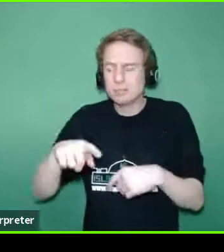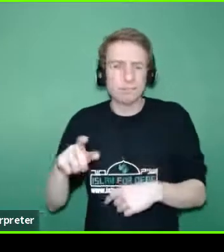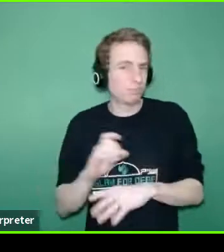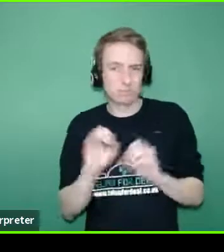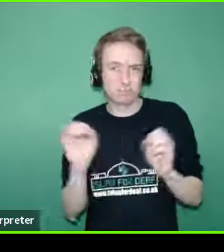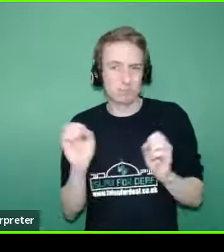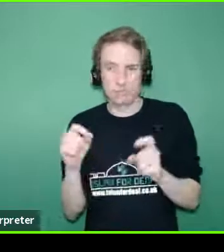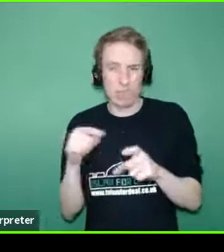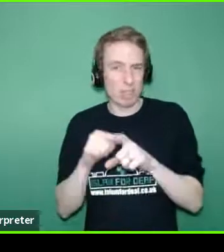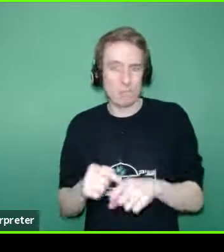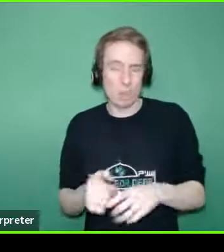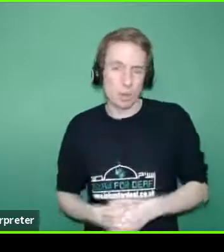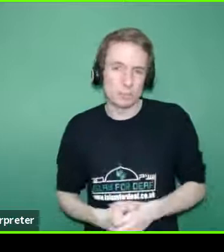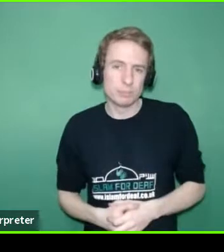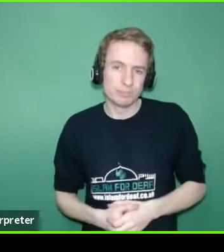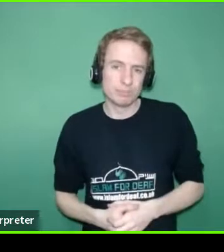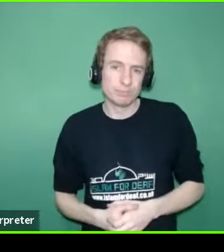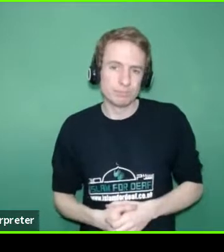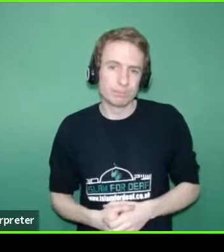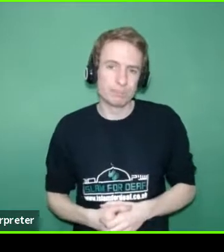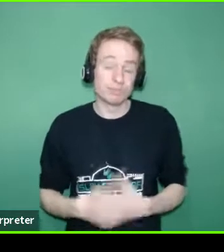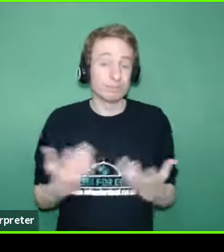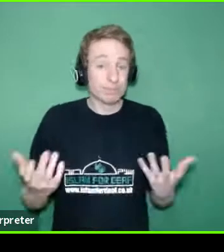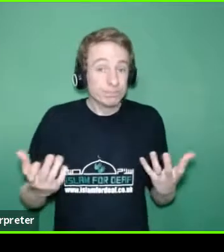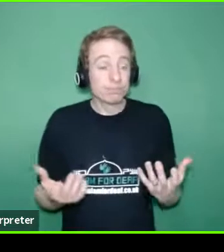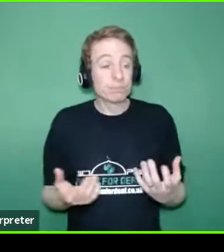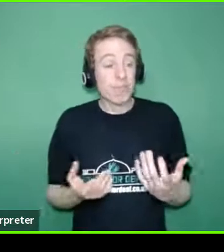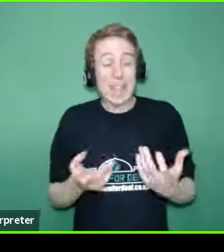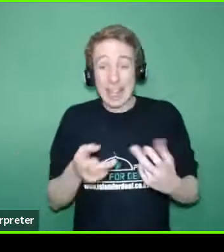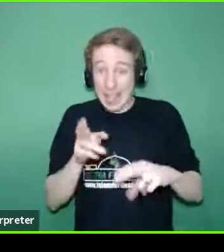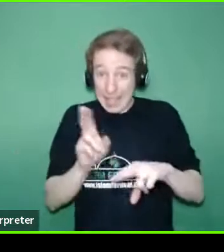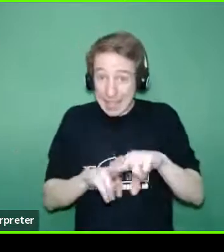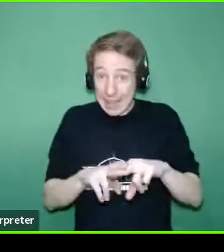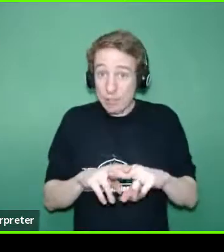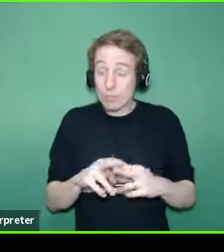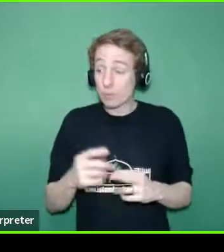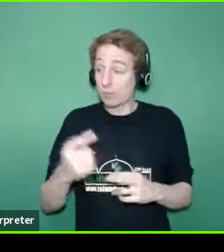him. And indeed, had this been something good and something